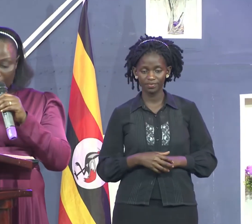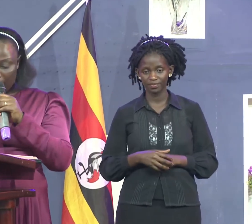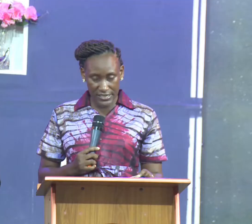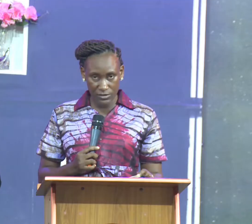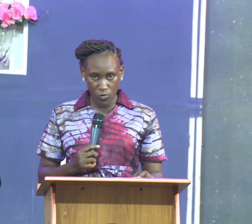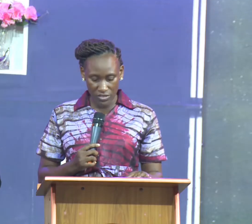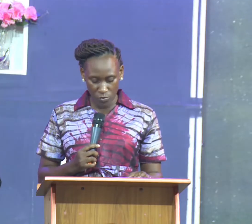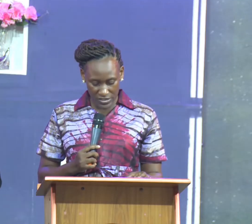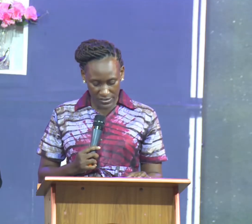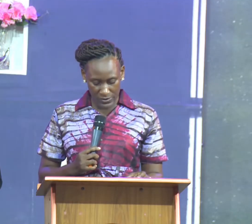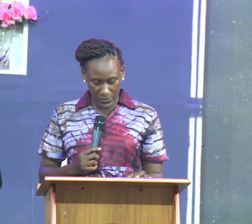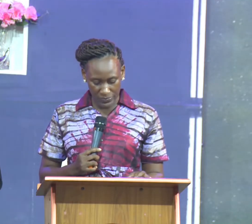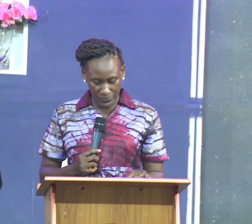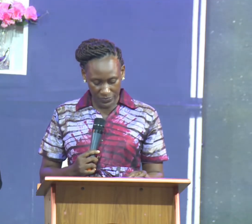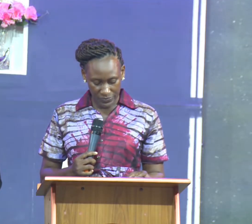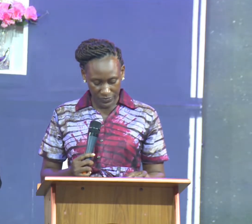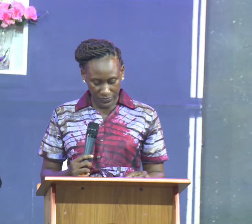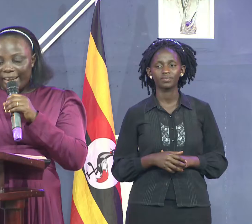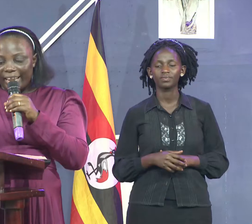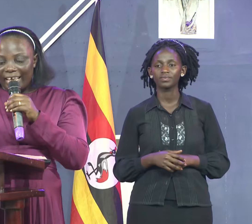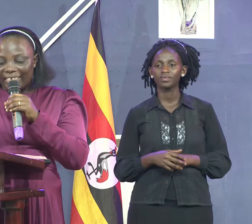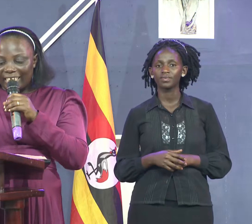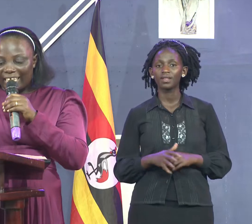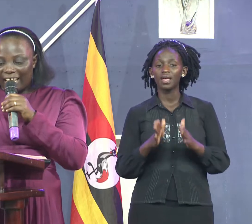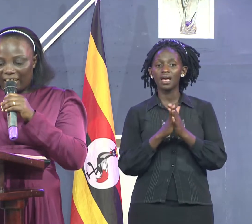She speaks with wisdom.